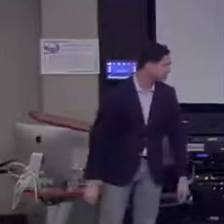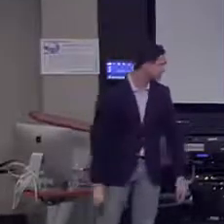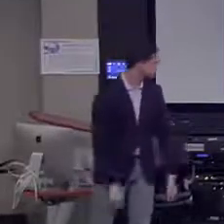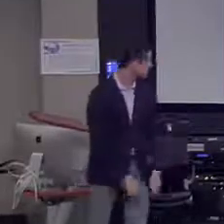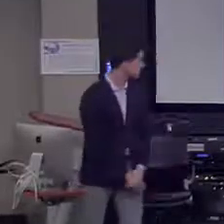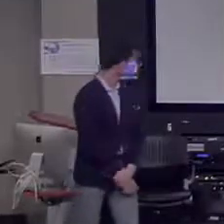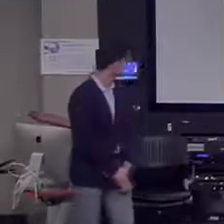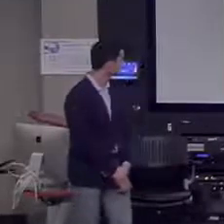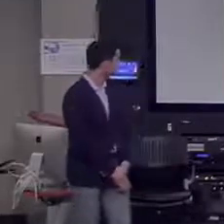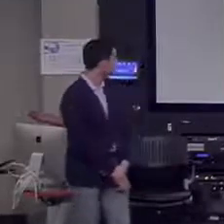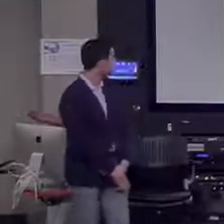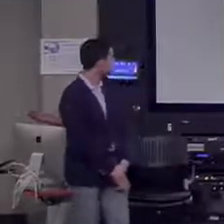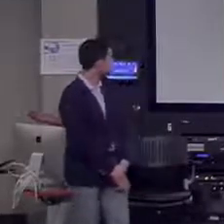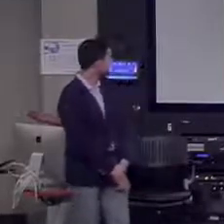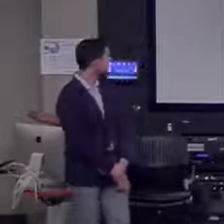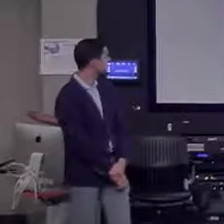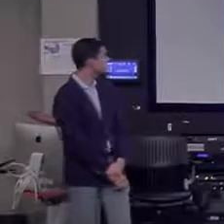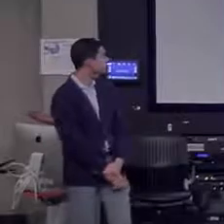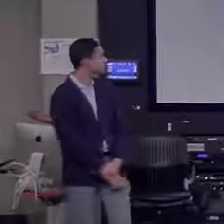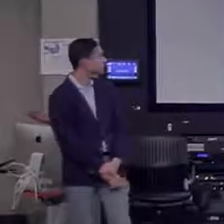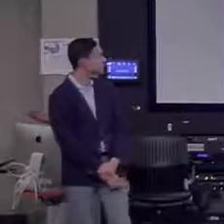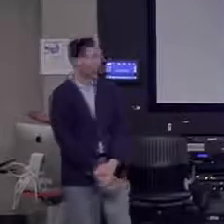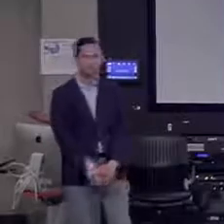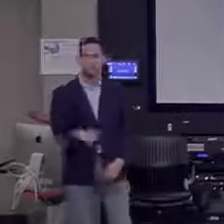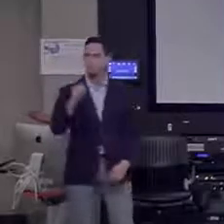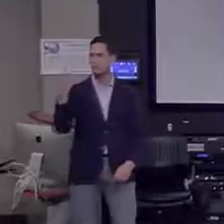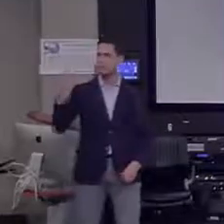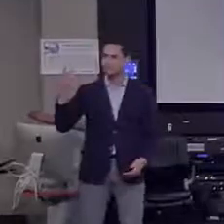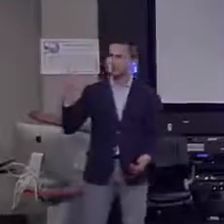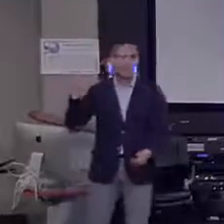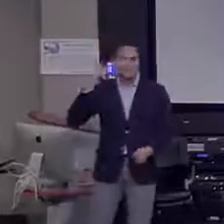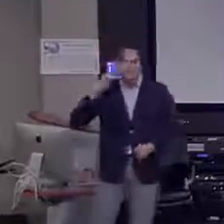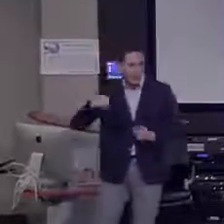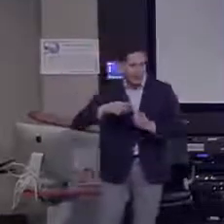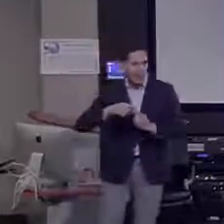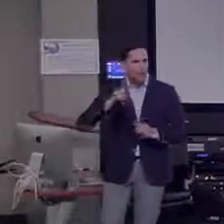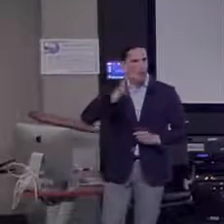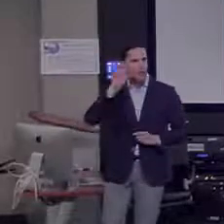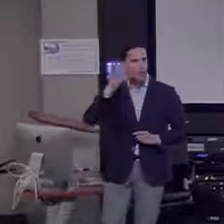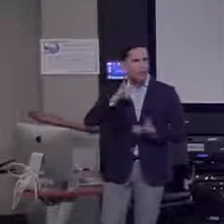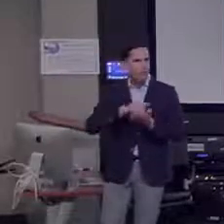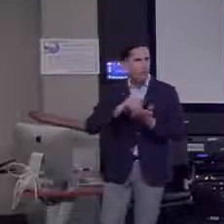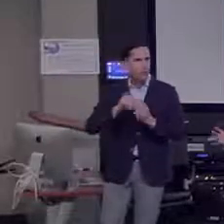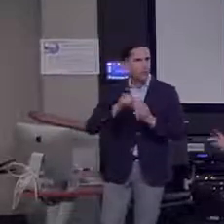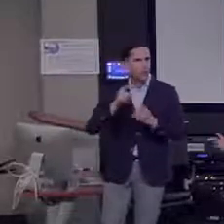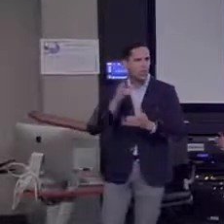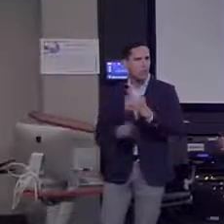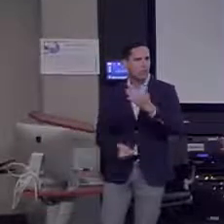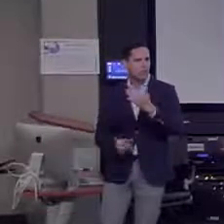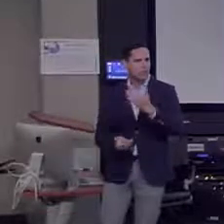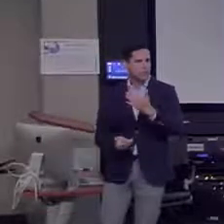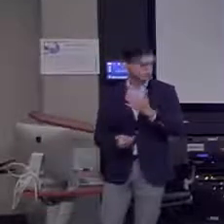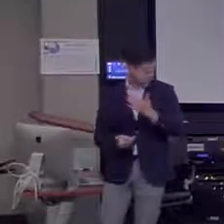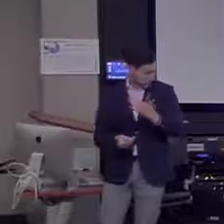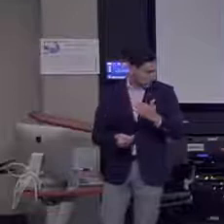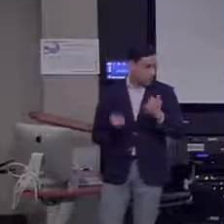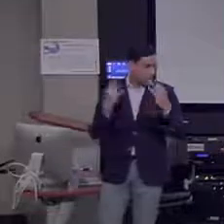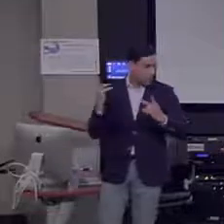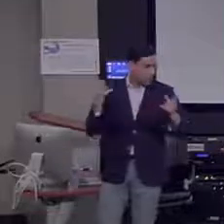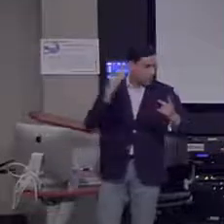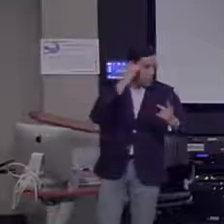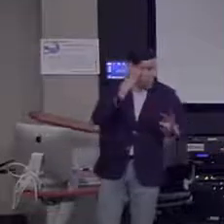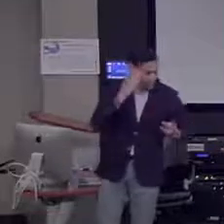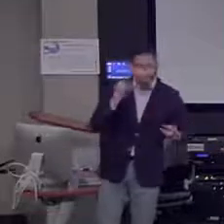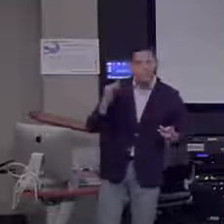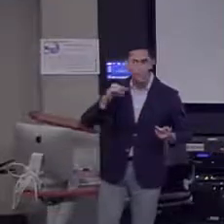Okay, so the 30 million word gap is known by many, many people, but just in case, Hart and